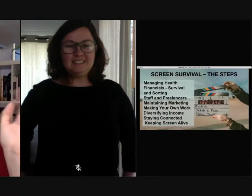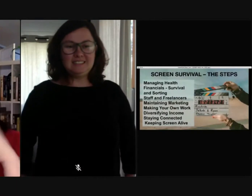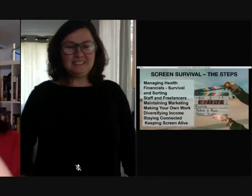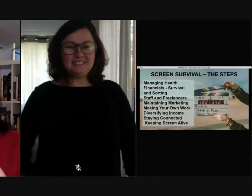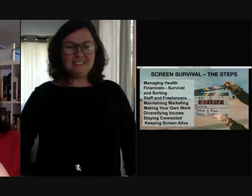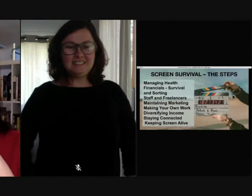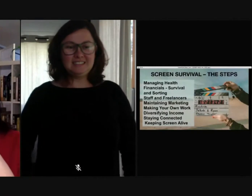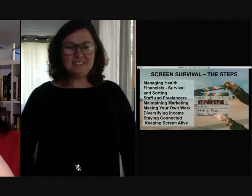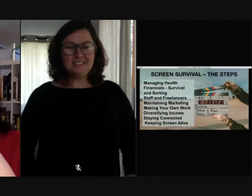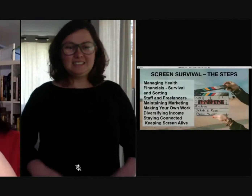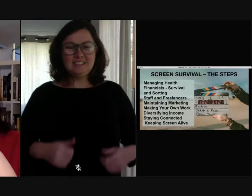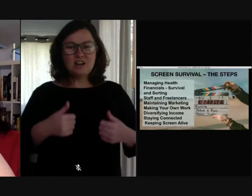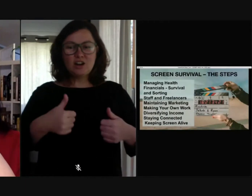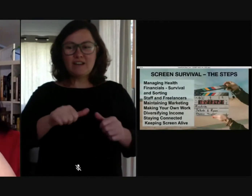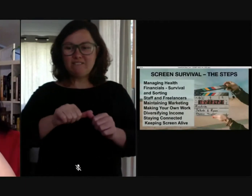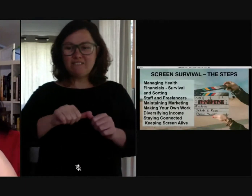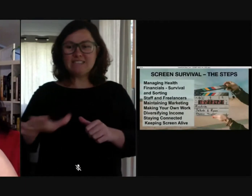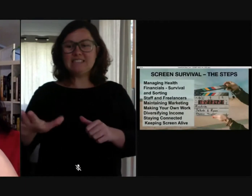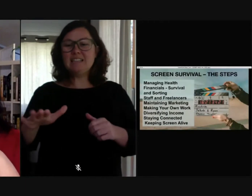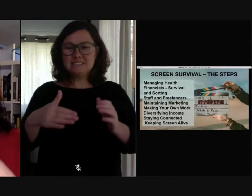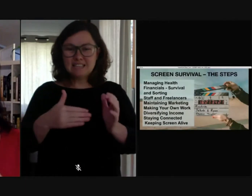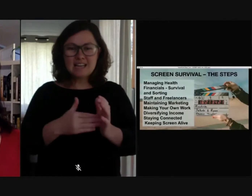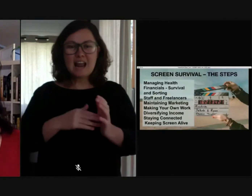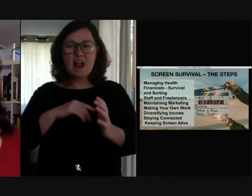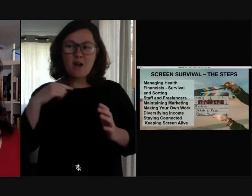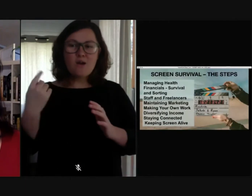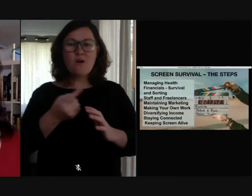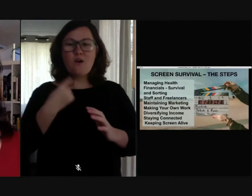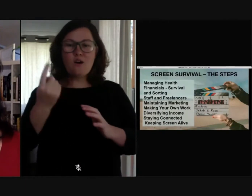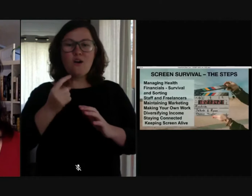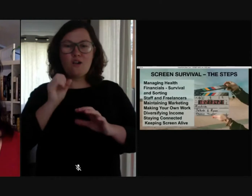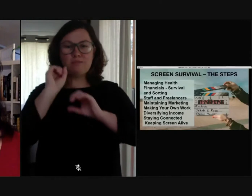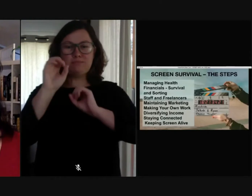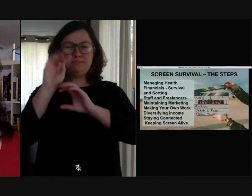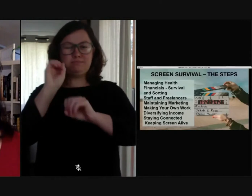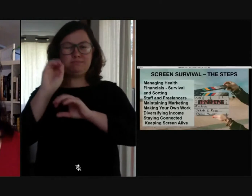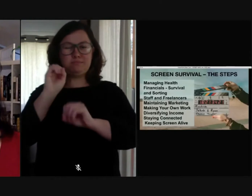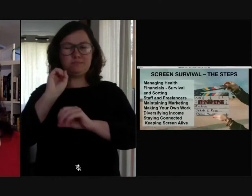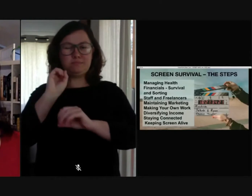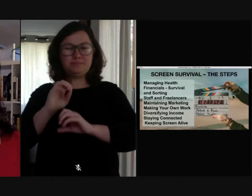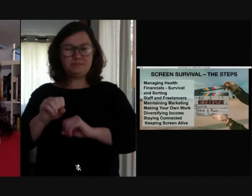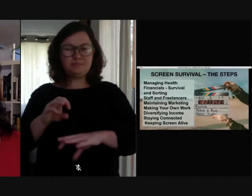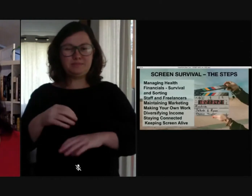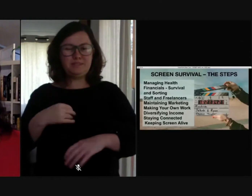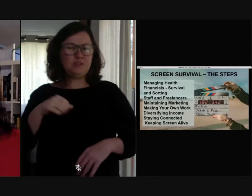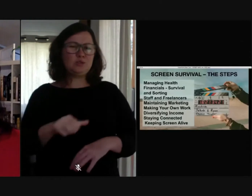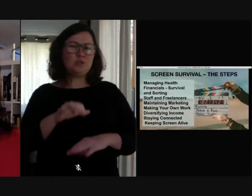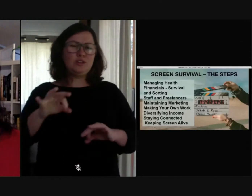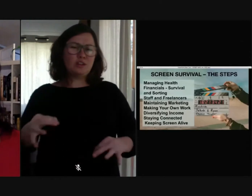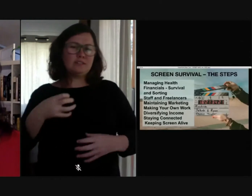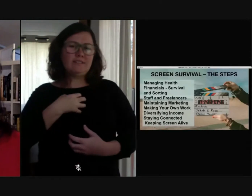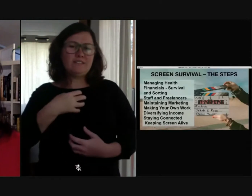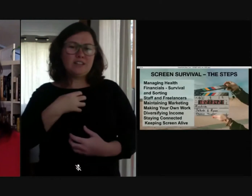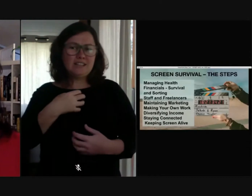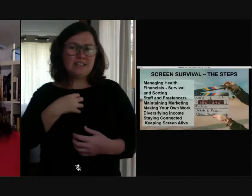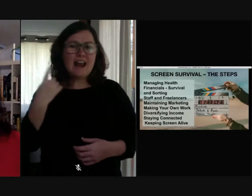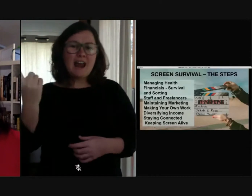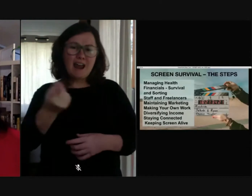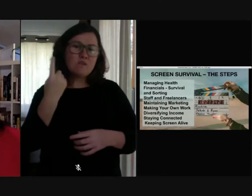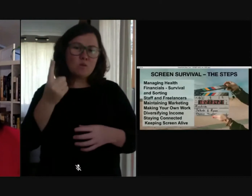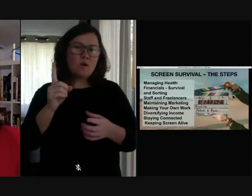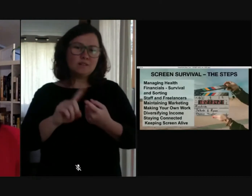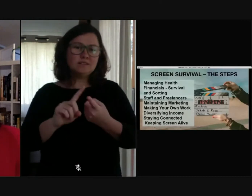Okay, fantastic. Look at you all. Hello. Okay, I had no reason to fear. Everybody's here. I'm so